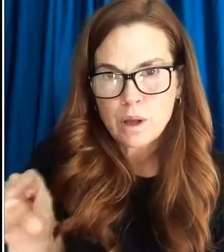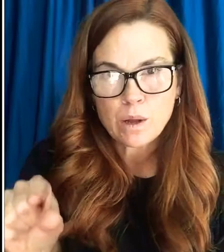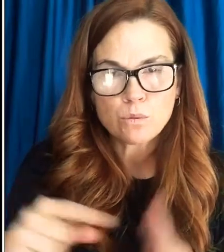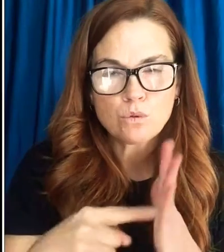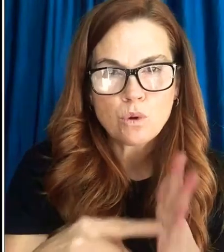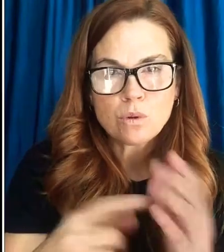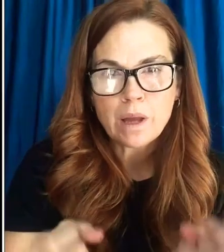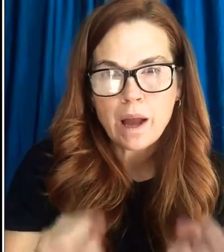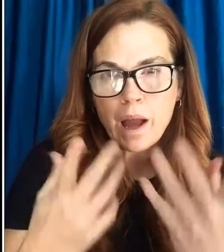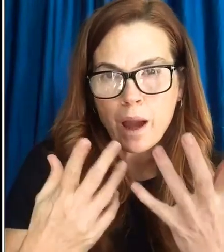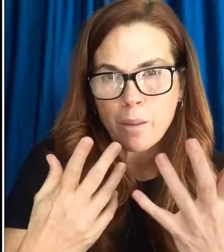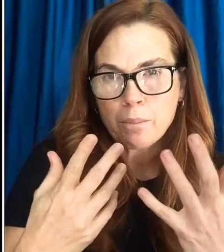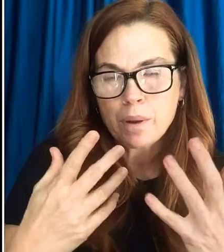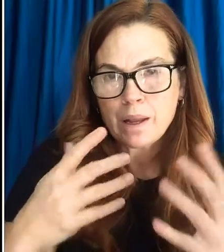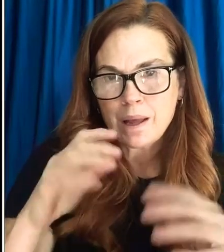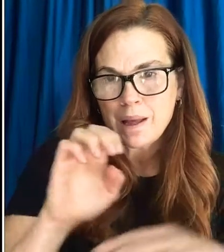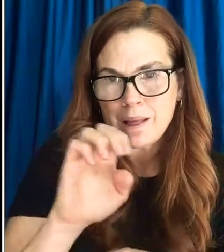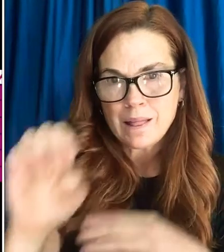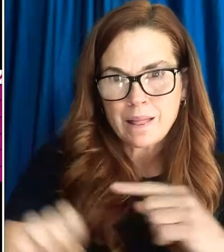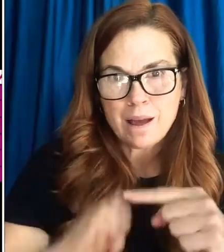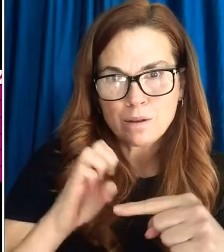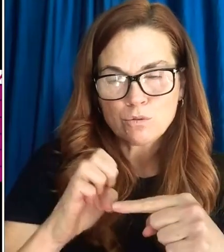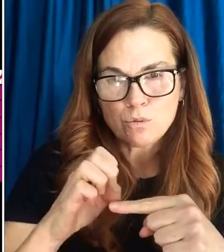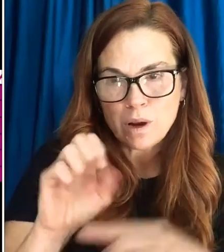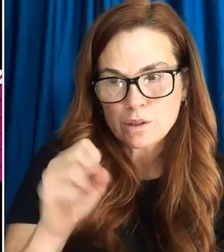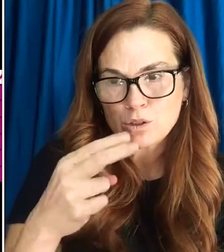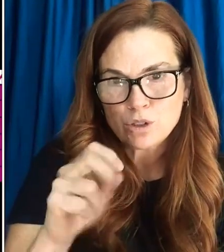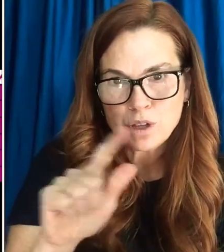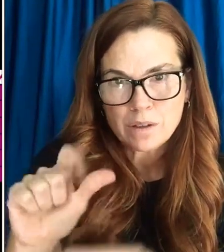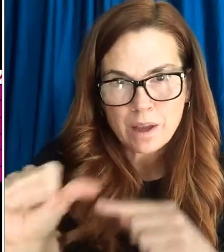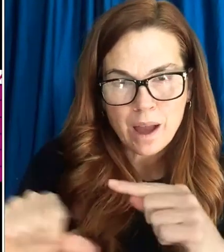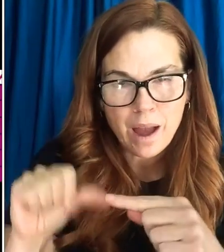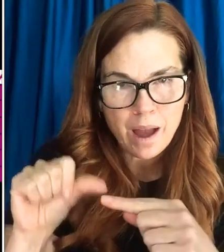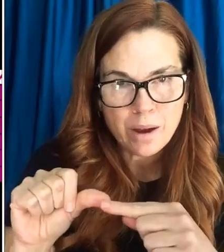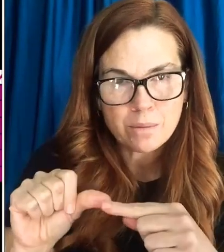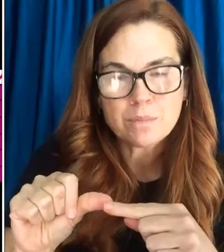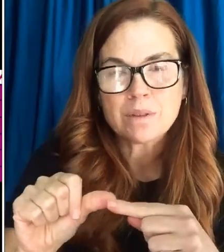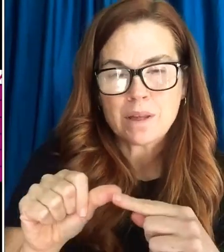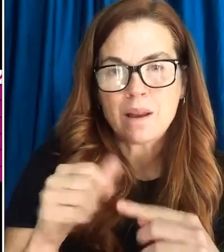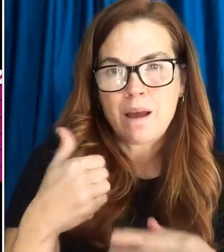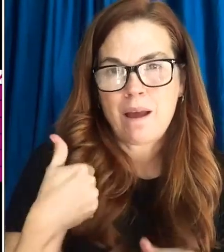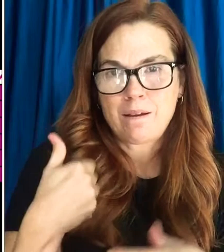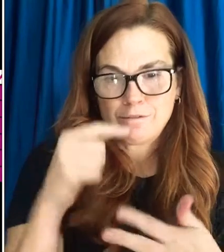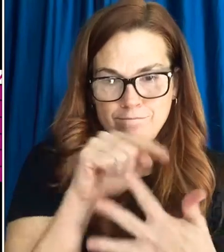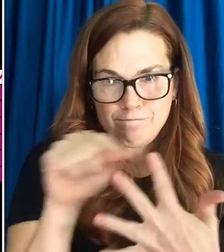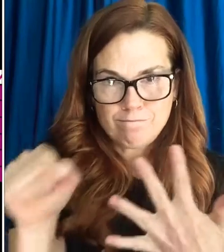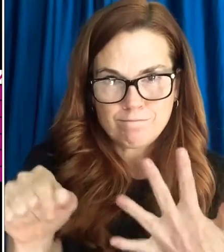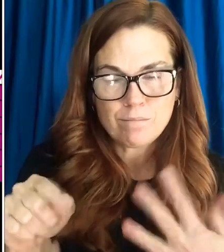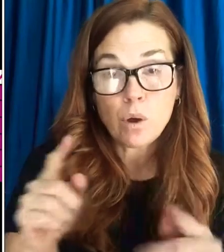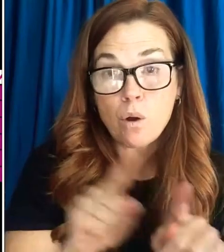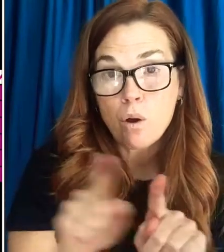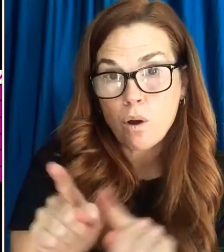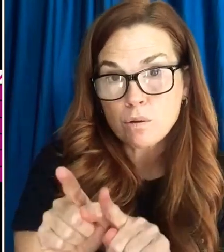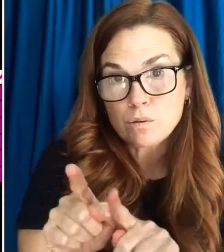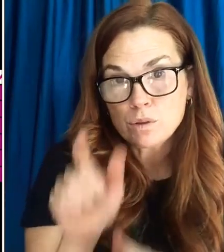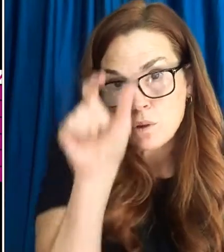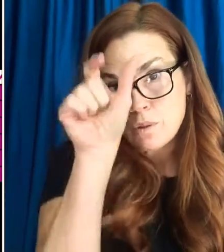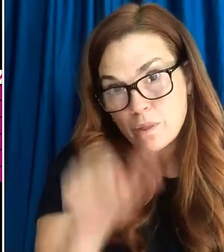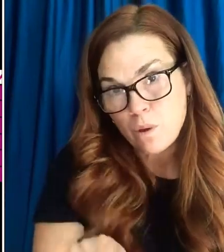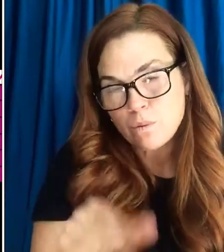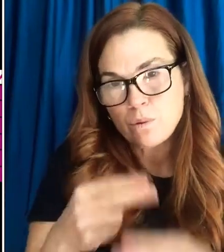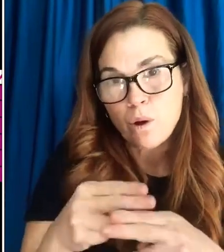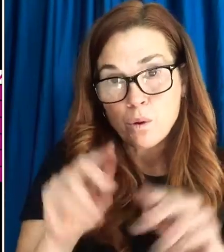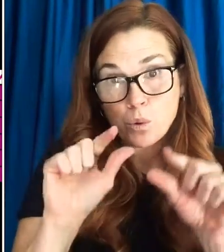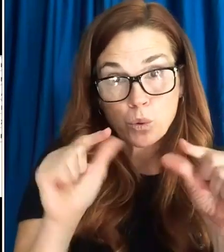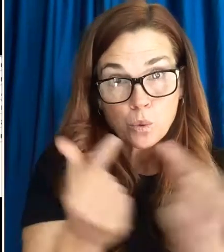electron shells an atom of each element has. Groups or families of elements, which are in the vertical columns, also have similar properties